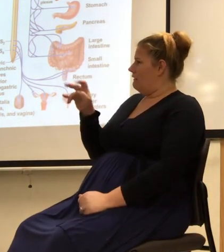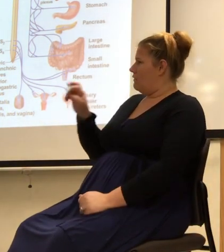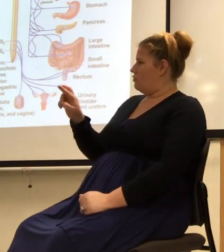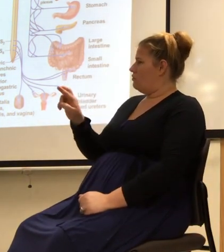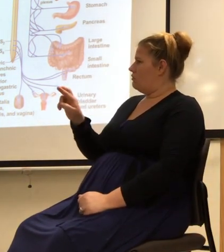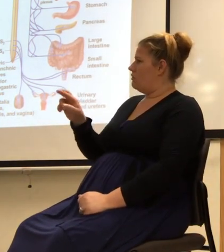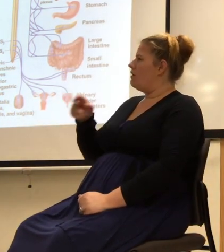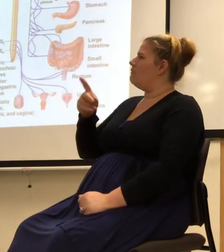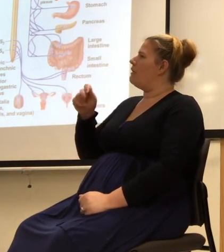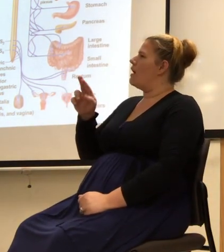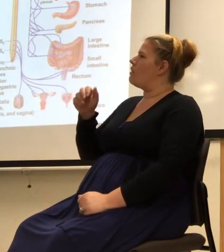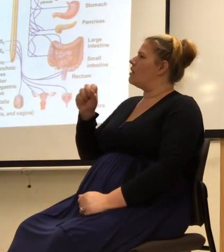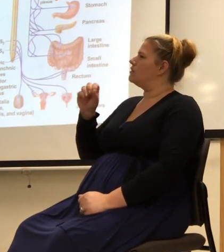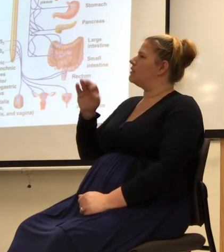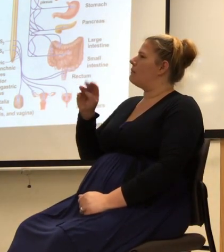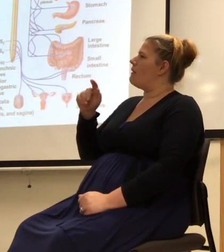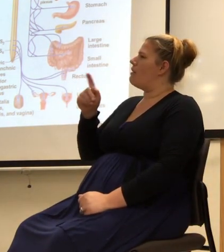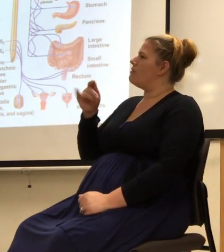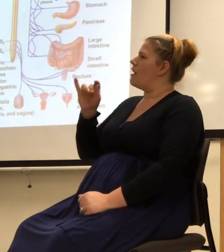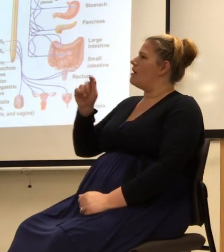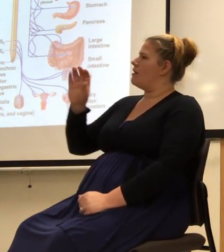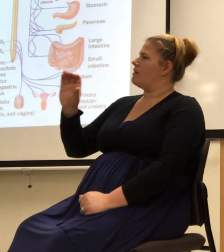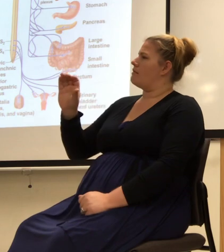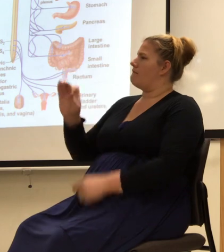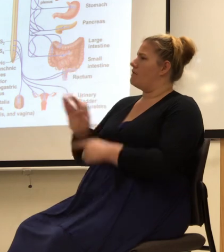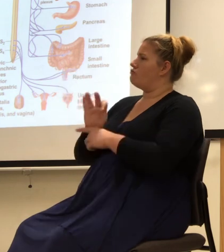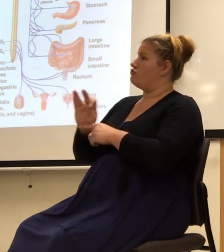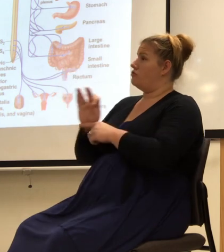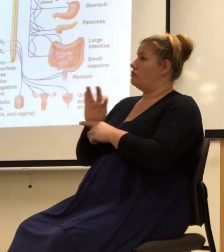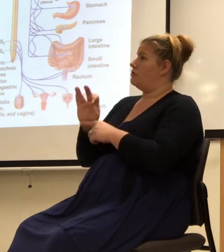parasympathetic function will